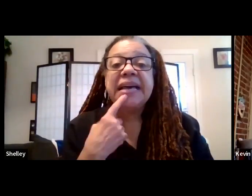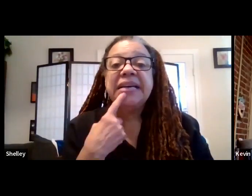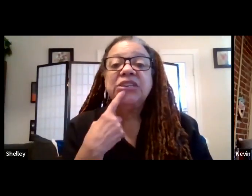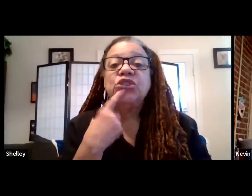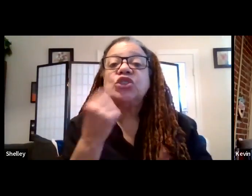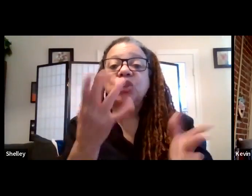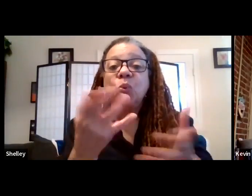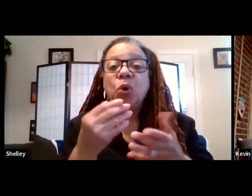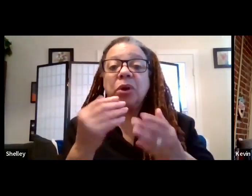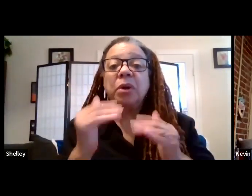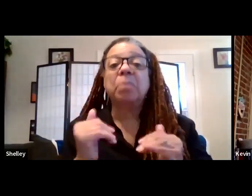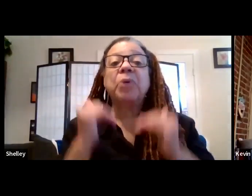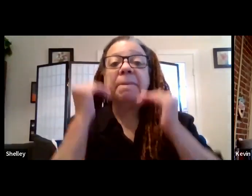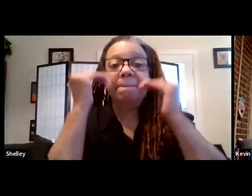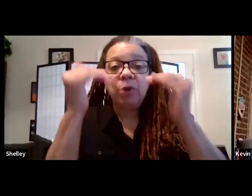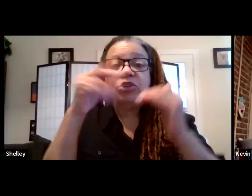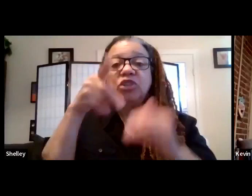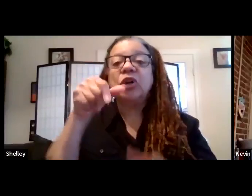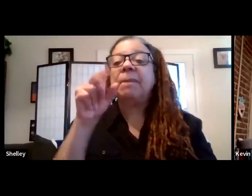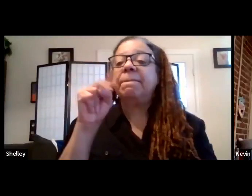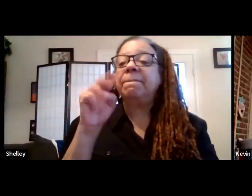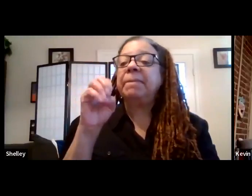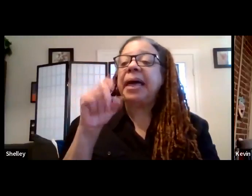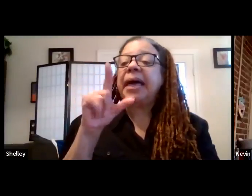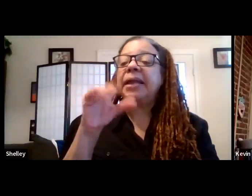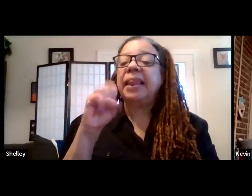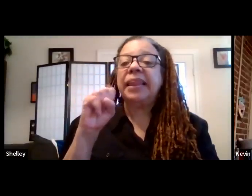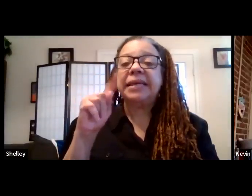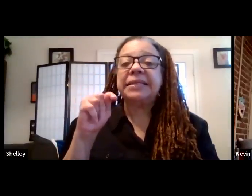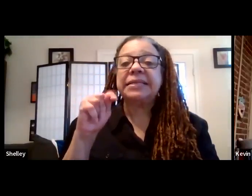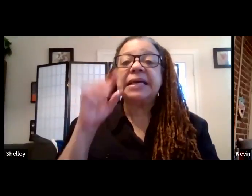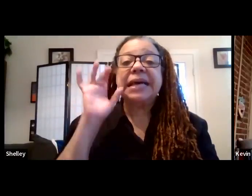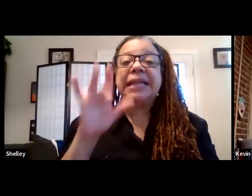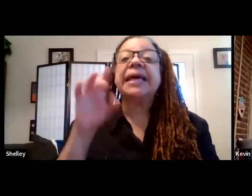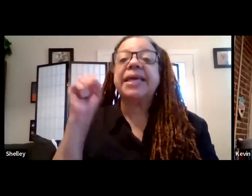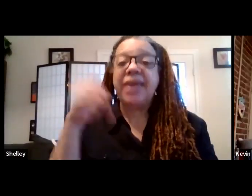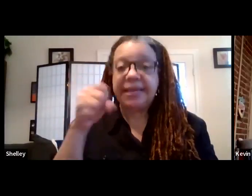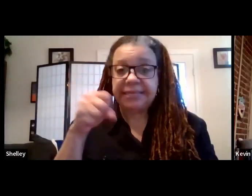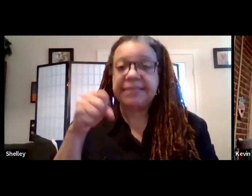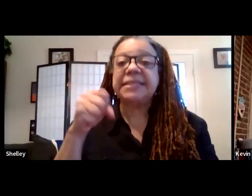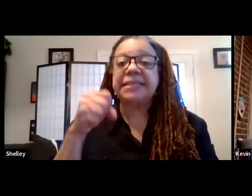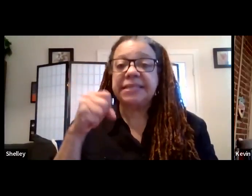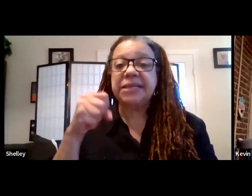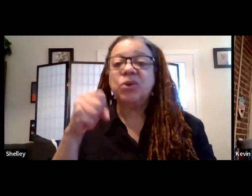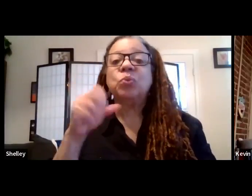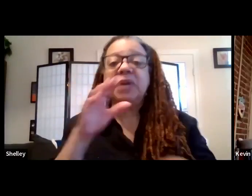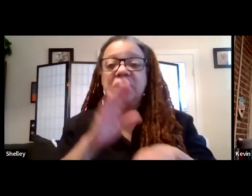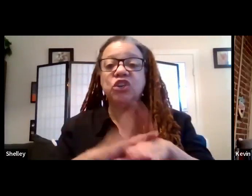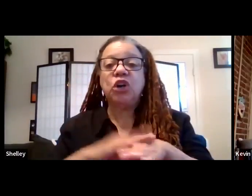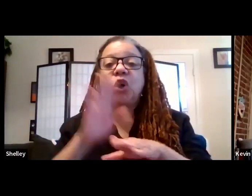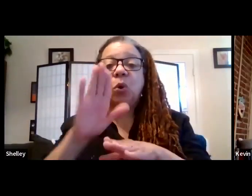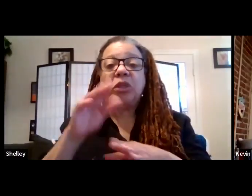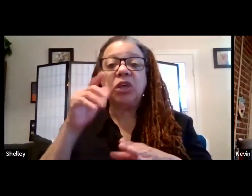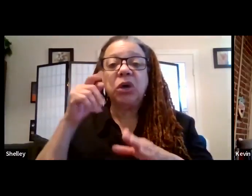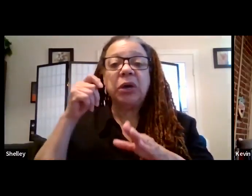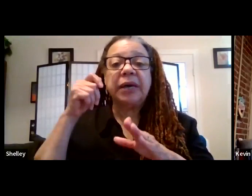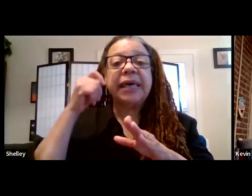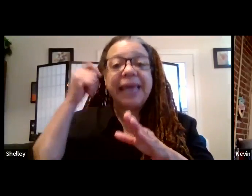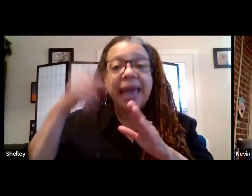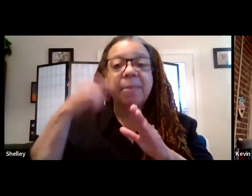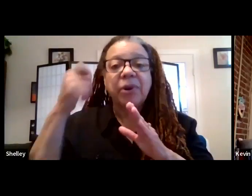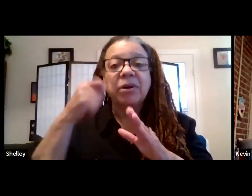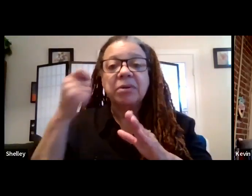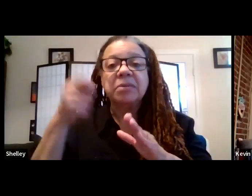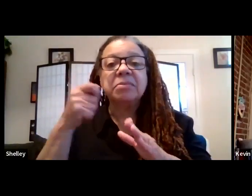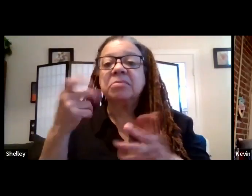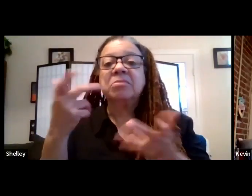you to a panelist, click yes, because that will allow us to turn the camera on. For us to see you. You don't have to have